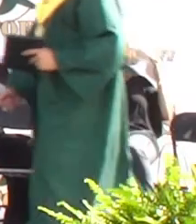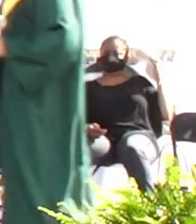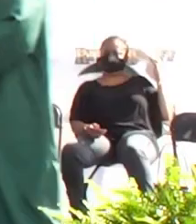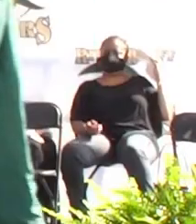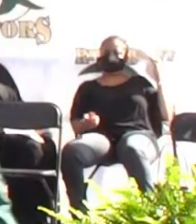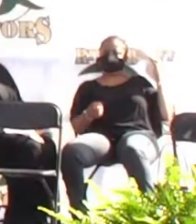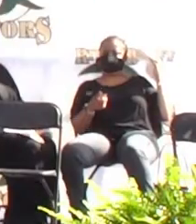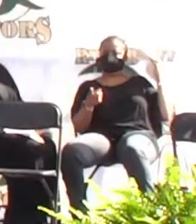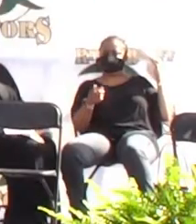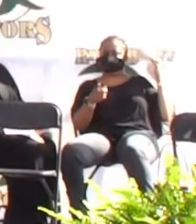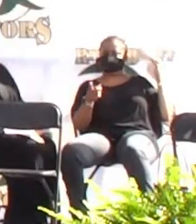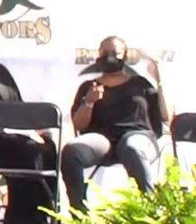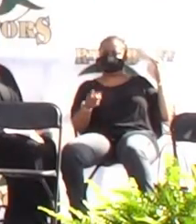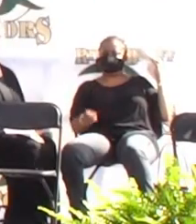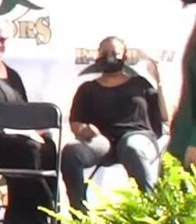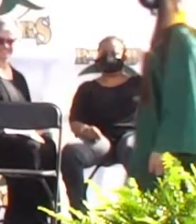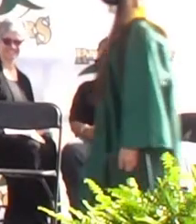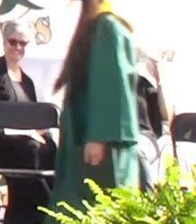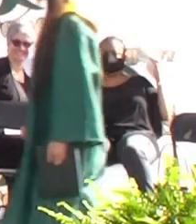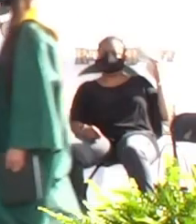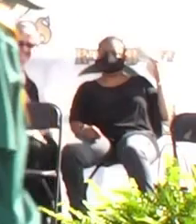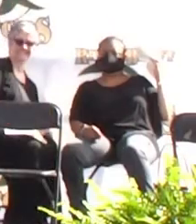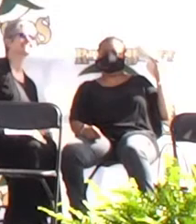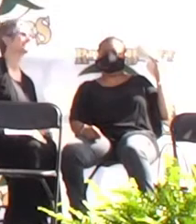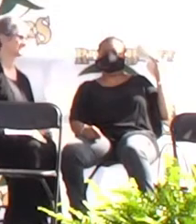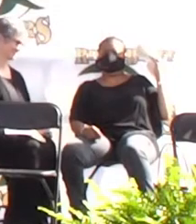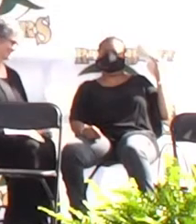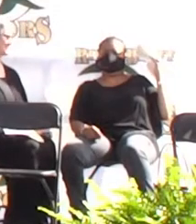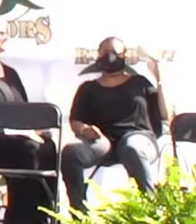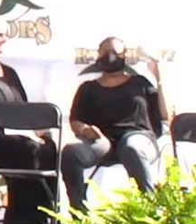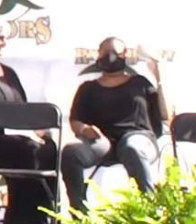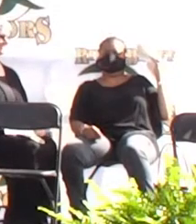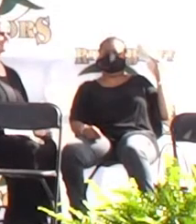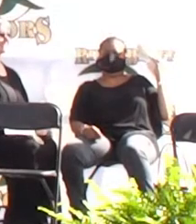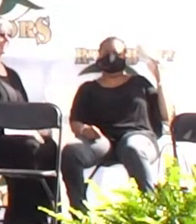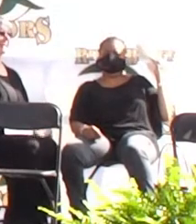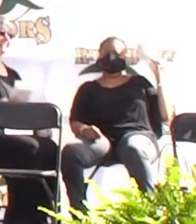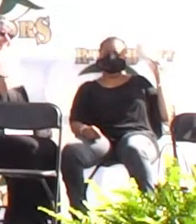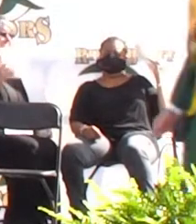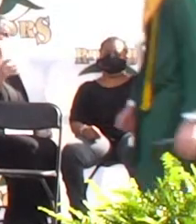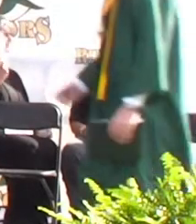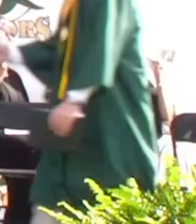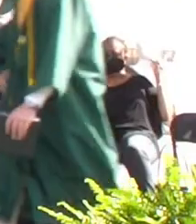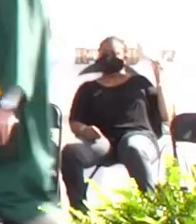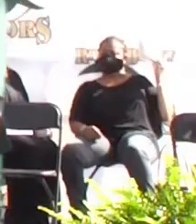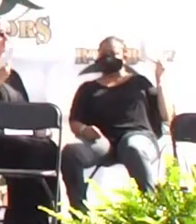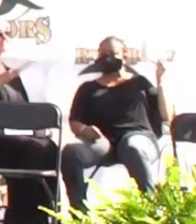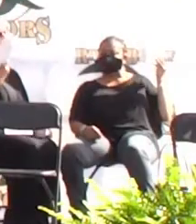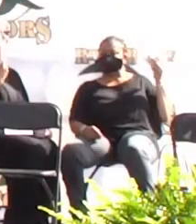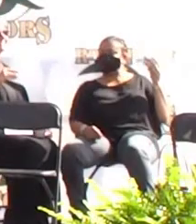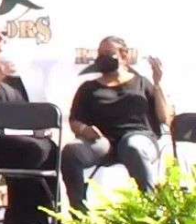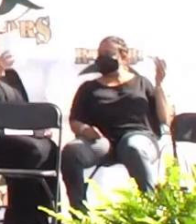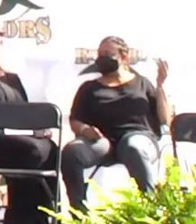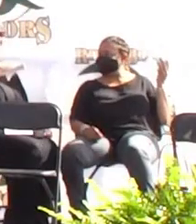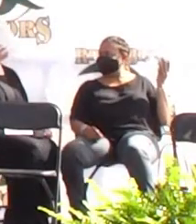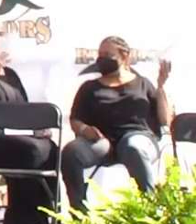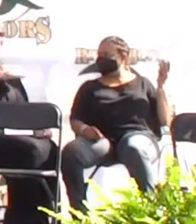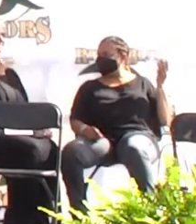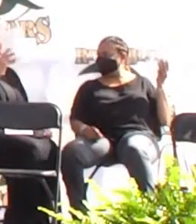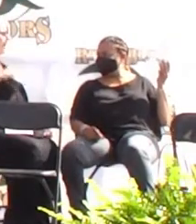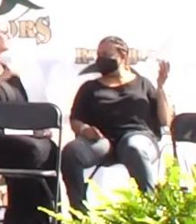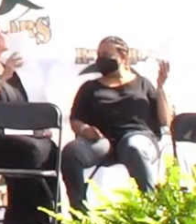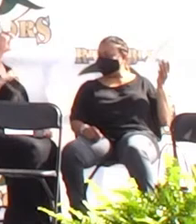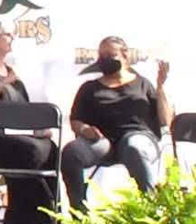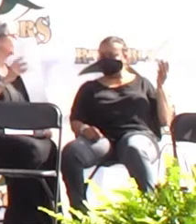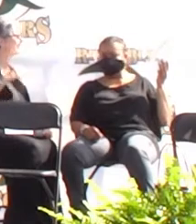honor graduate. Christina Renee Thompson. Brooks Michael Torbett, honor graduate.